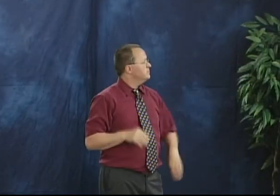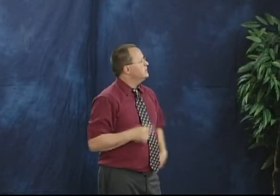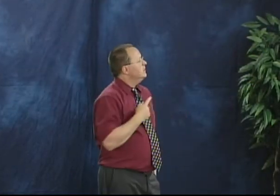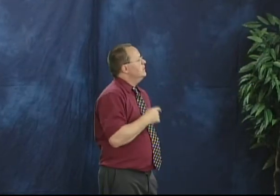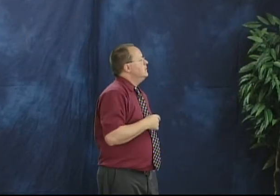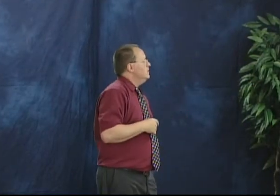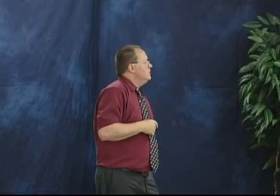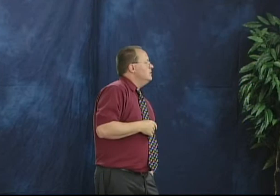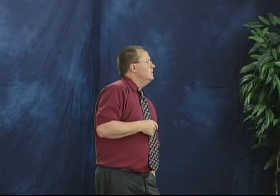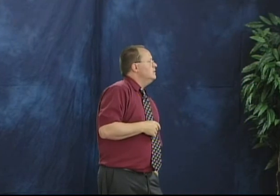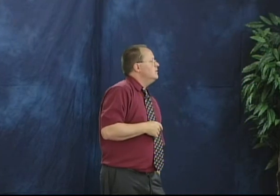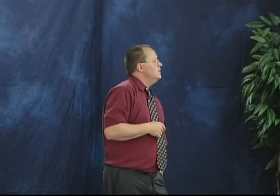In conclusion,